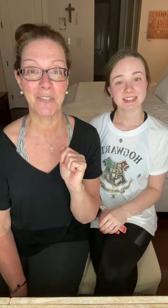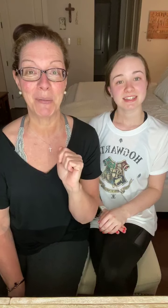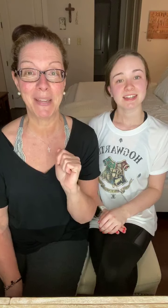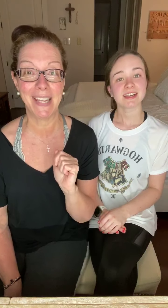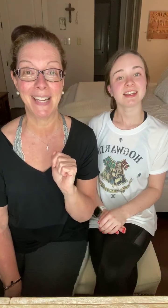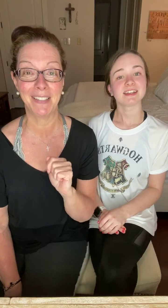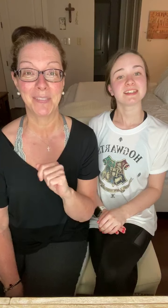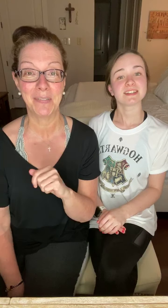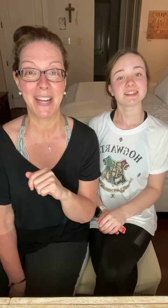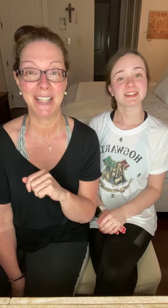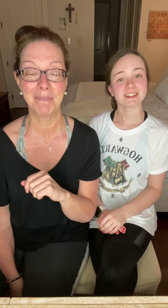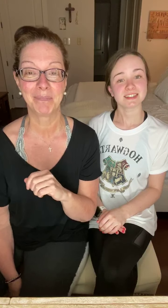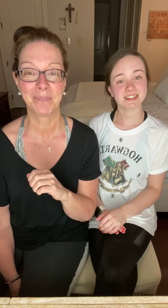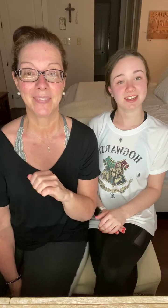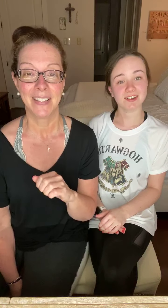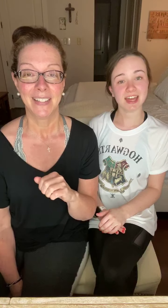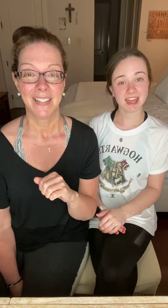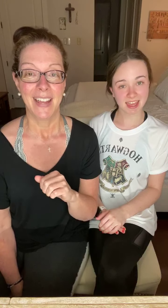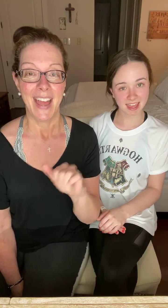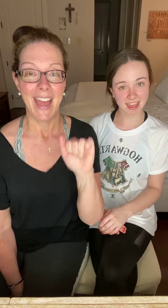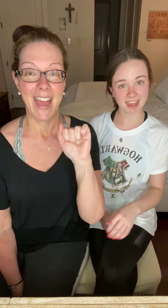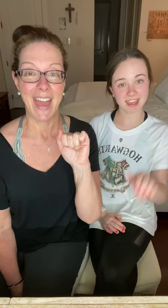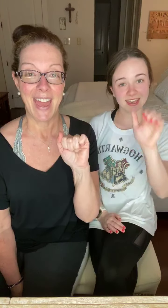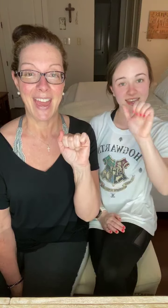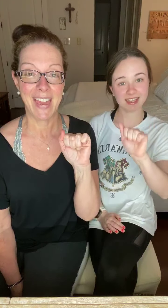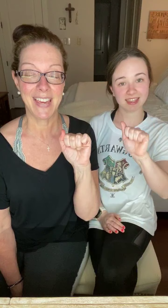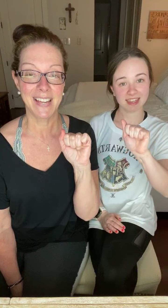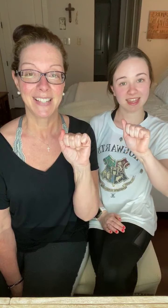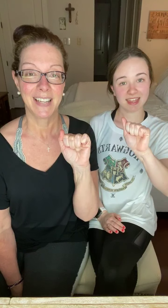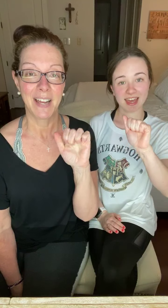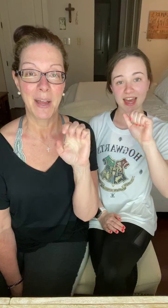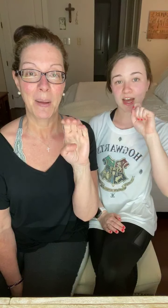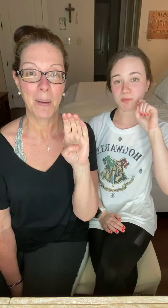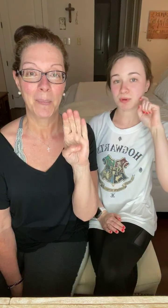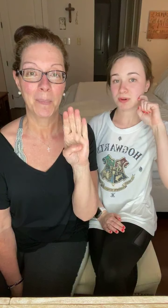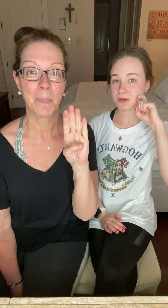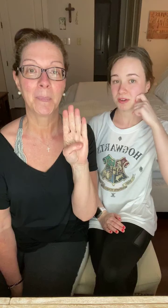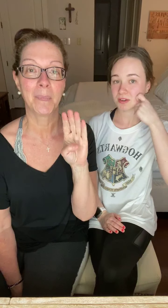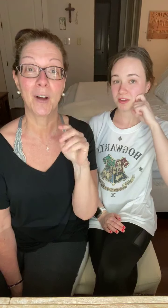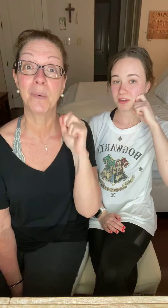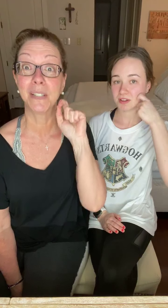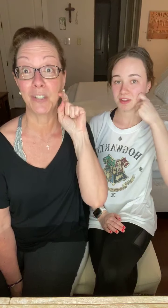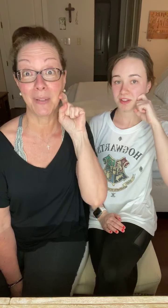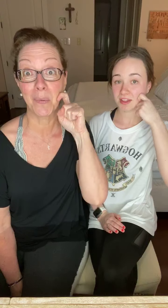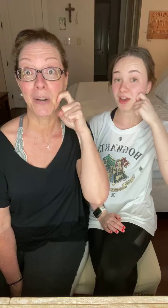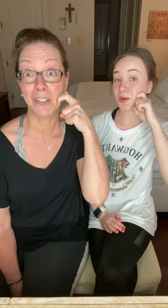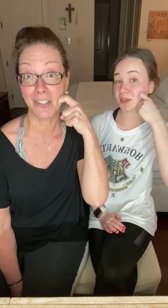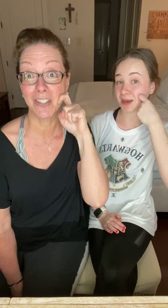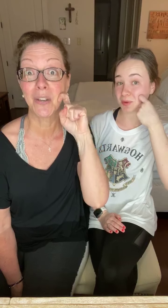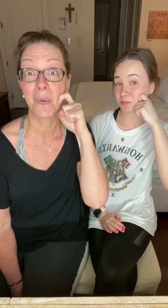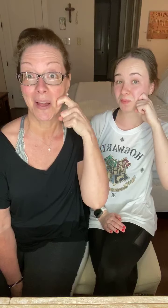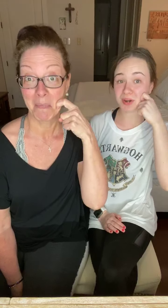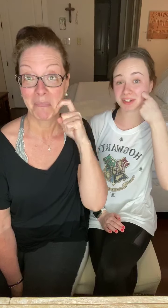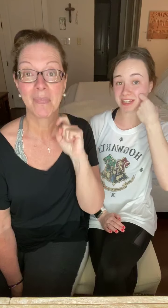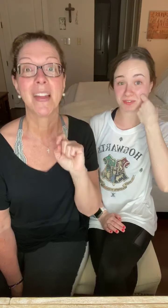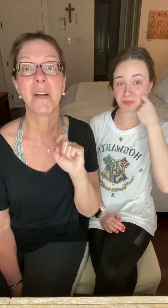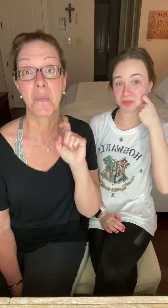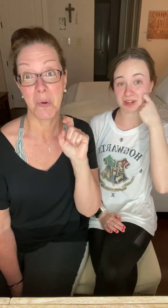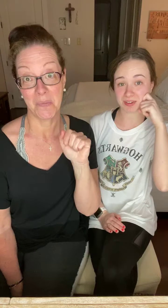from the beginning. You ready? So A. A. Apple. Oh, we're doing the words. Oh, yeah. We're getting real.